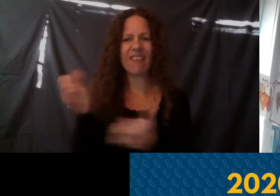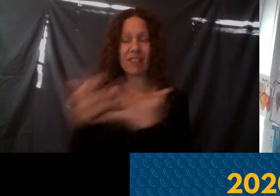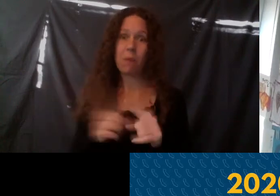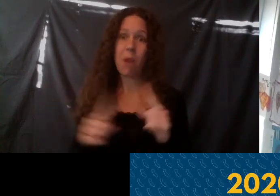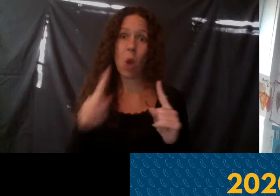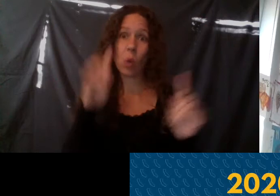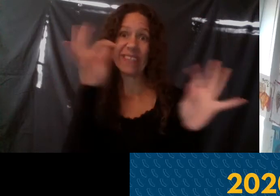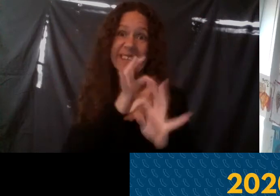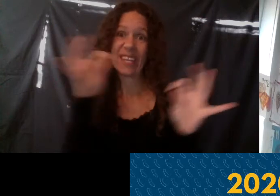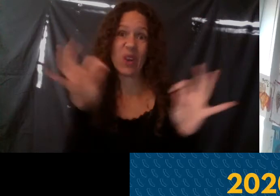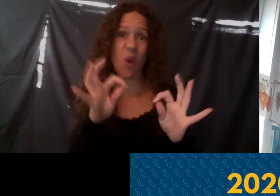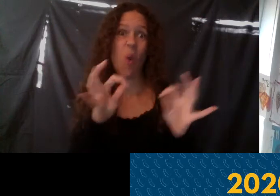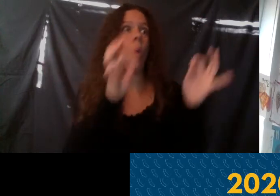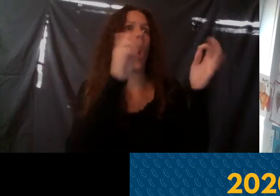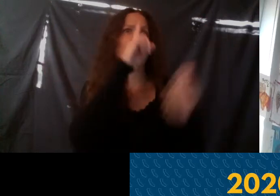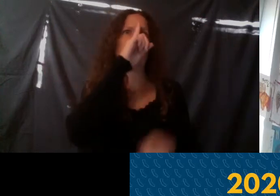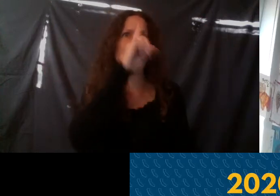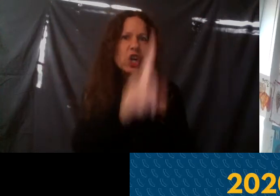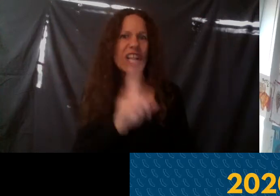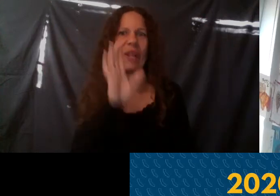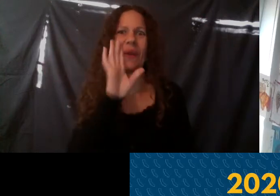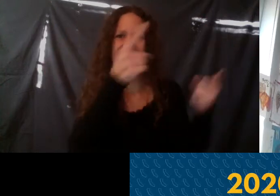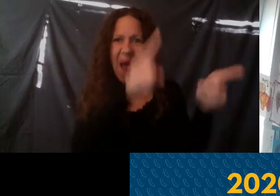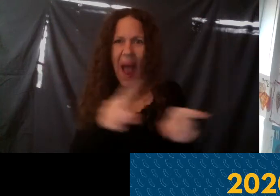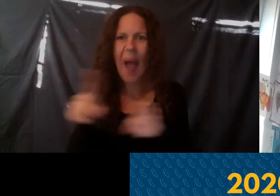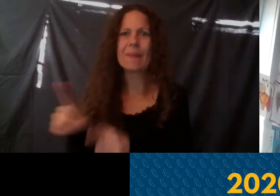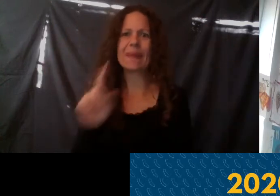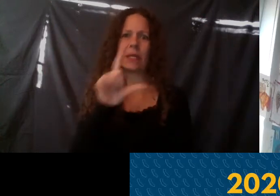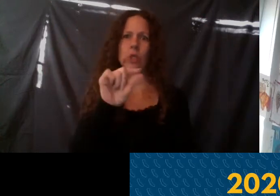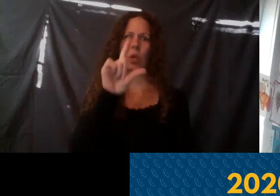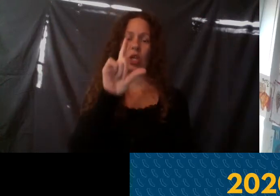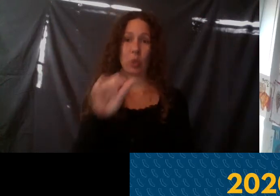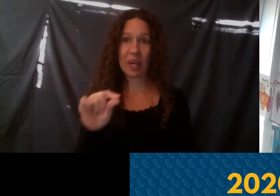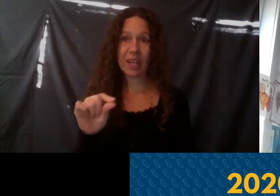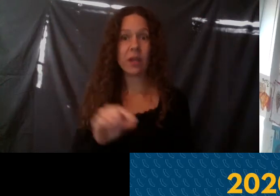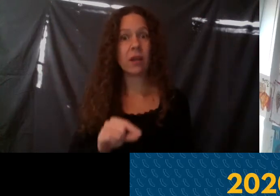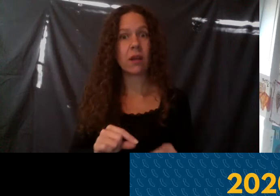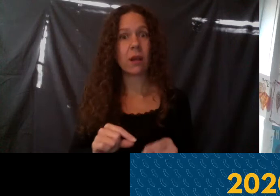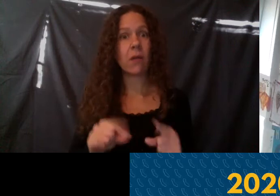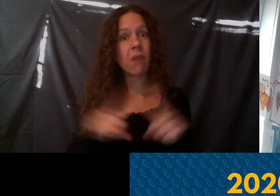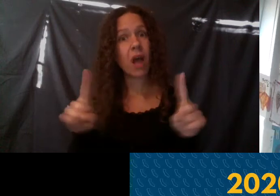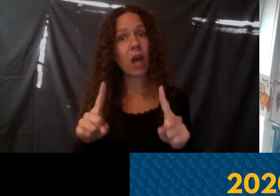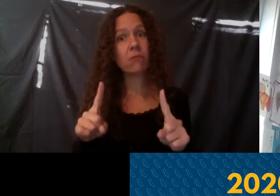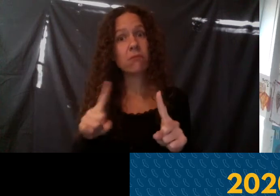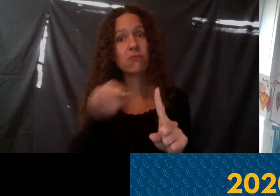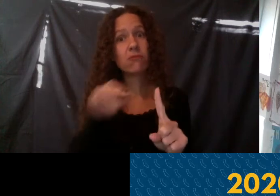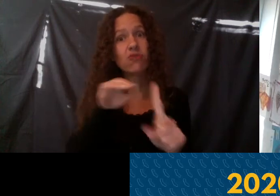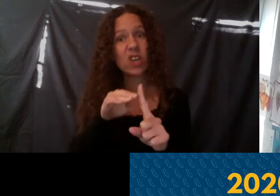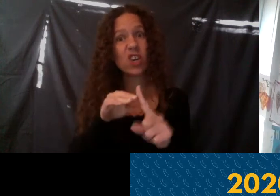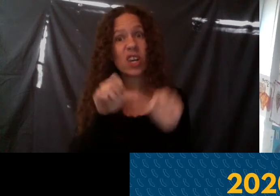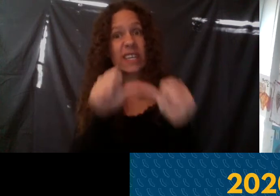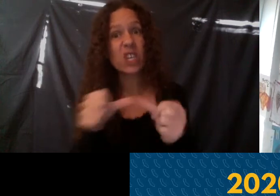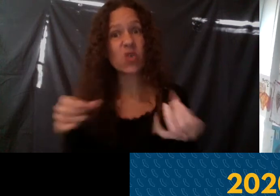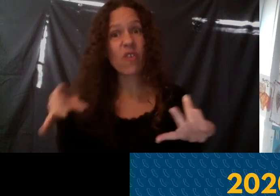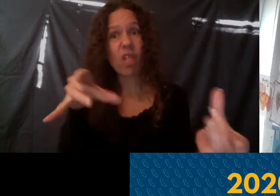of 2020 would turn out to be. We've referenced them here, but just as a reminder how they kept flowing, the global pandemic,